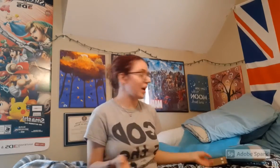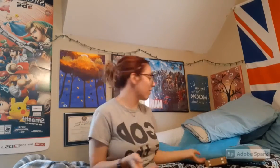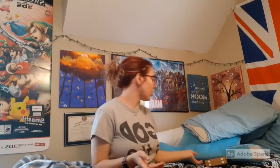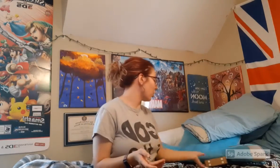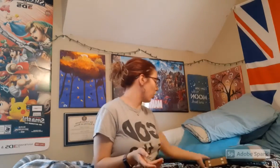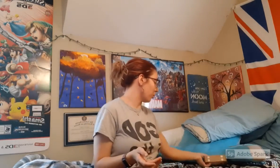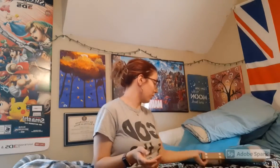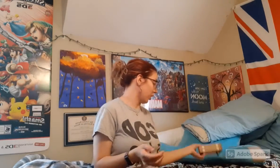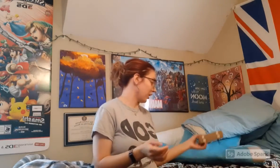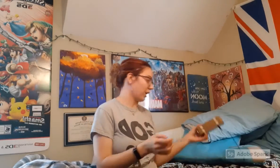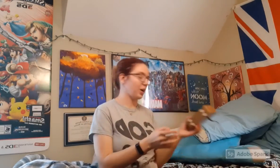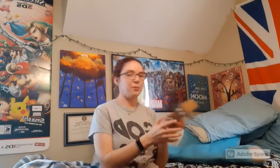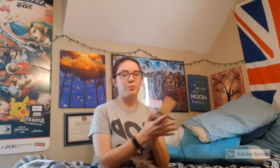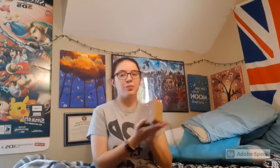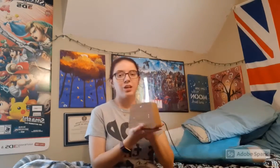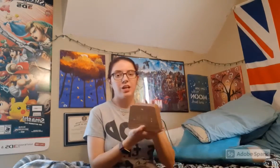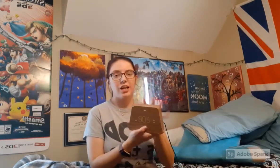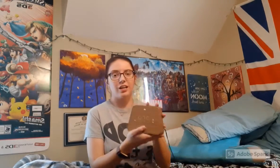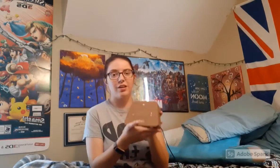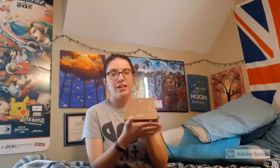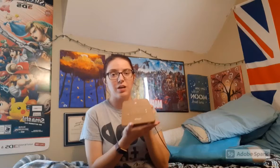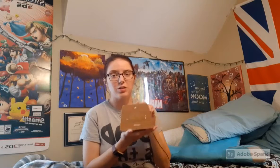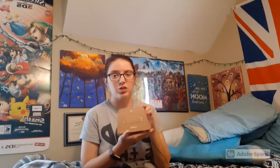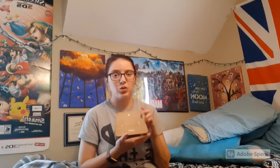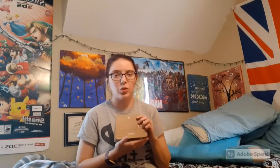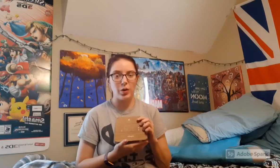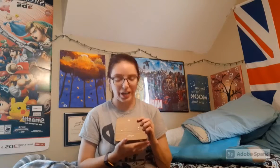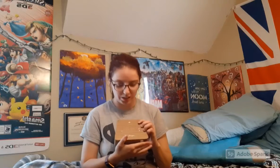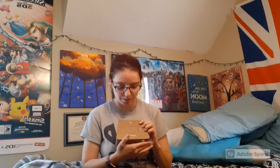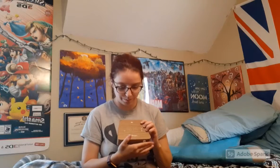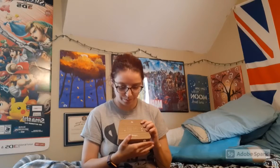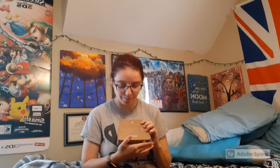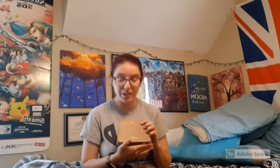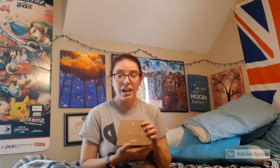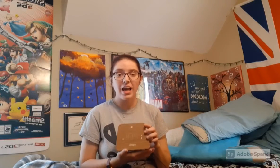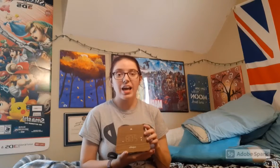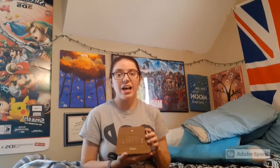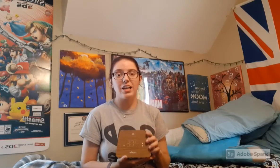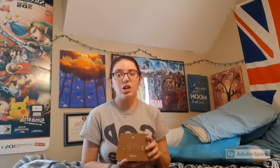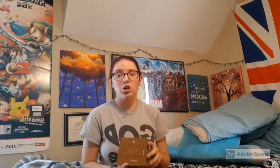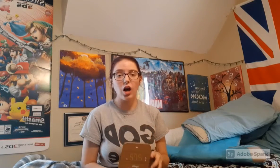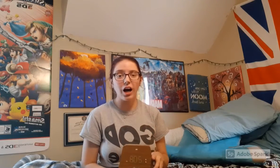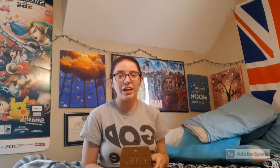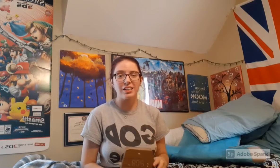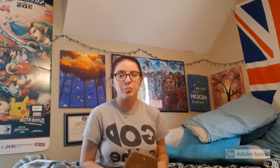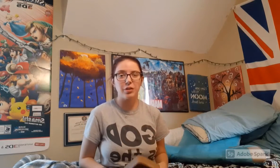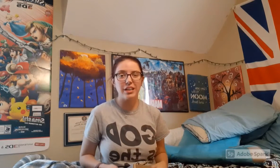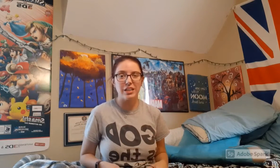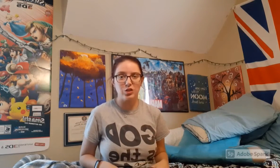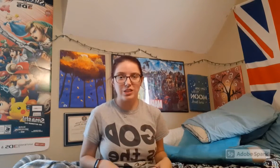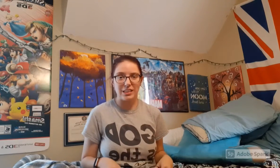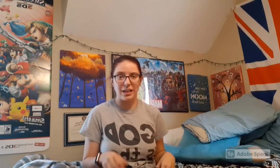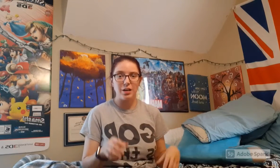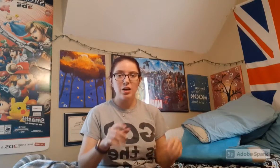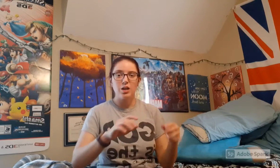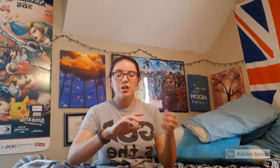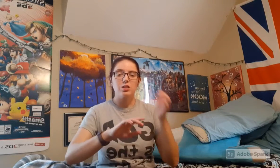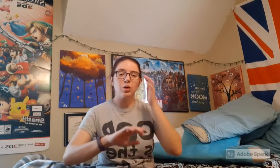have an alarm clock here. And right now it's 2:08. And a clock is pretty interesting. So